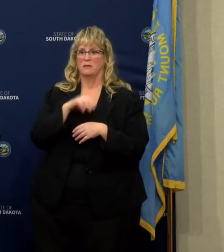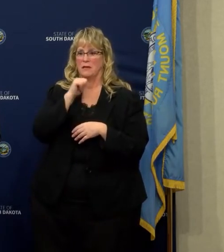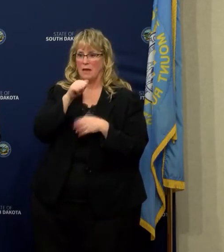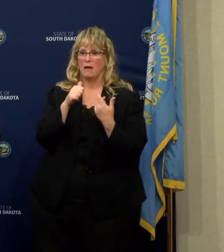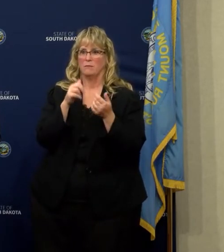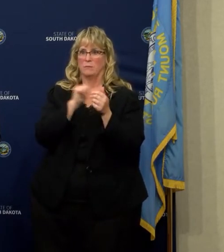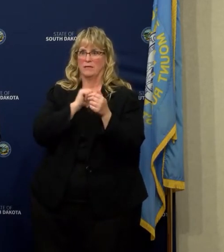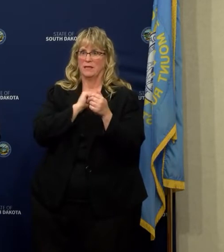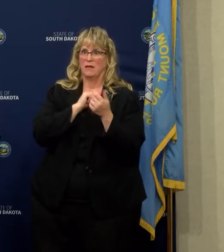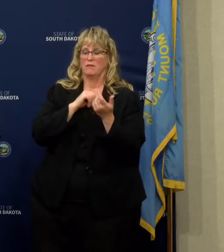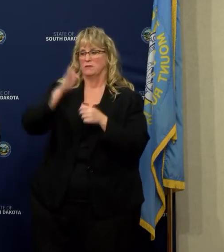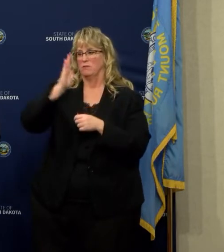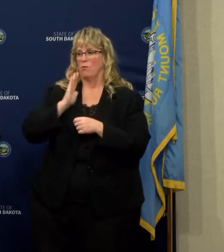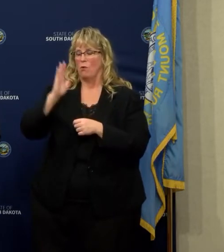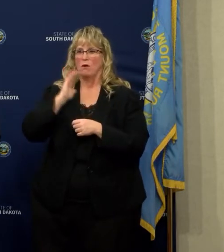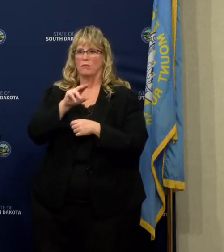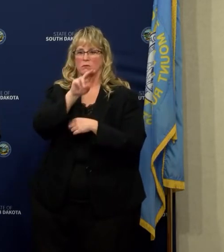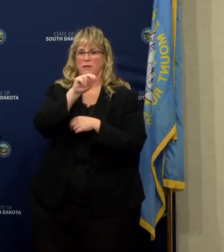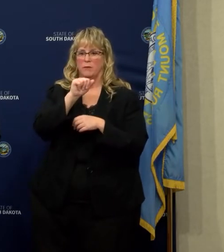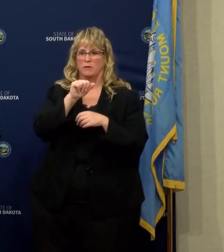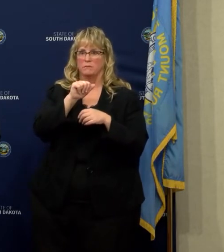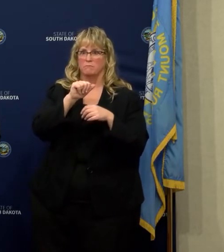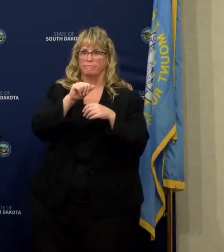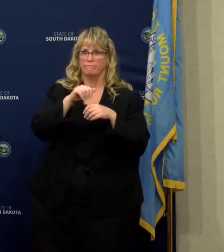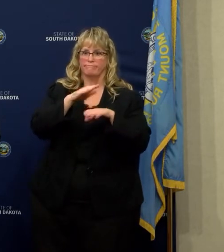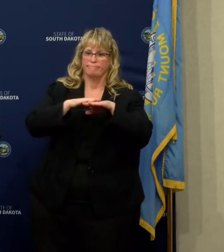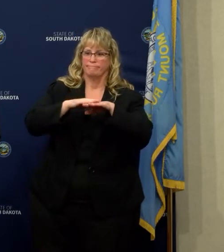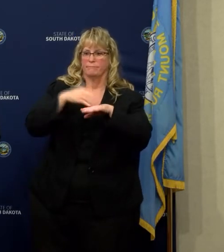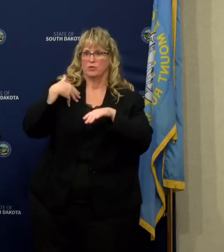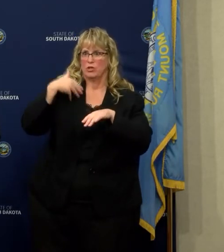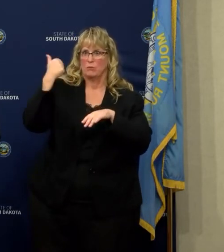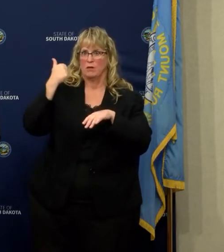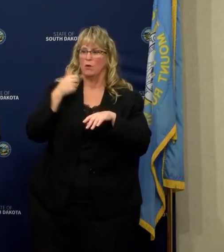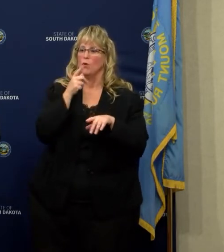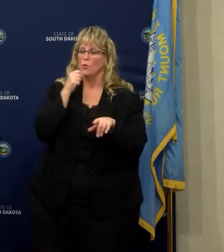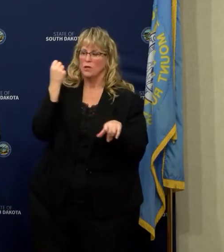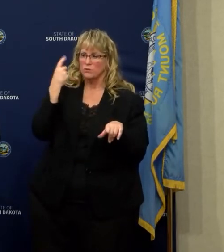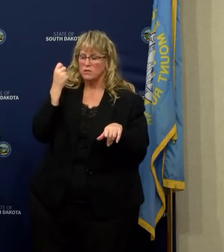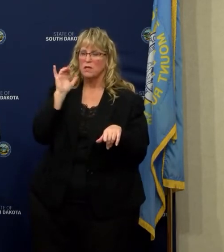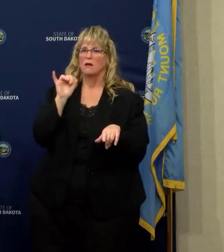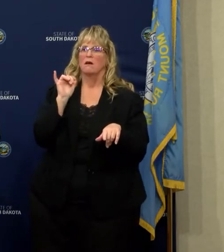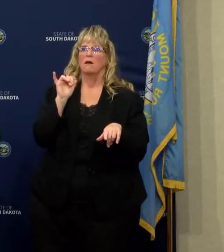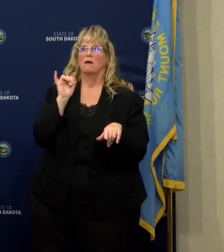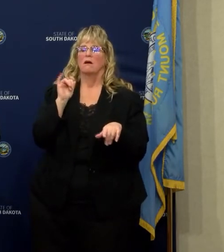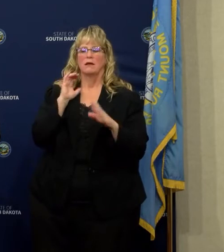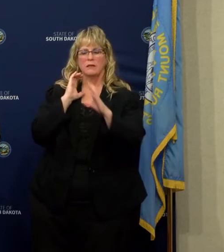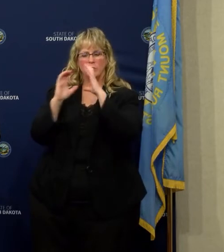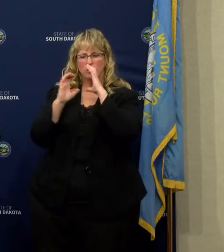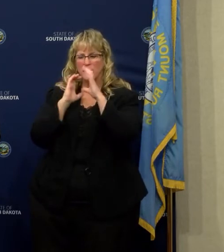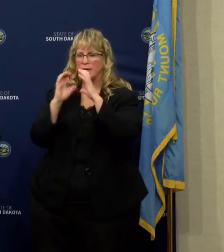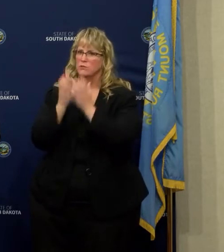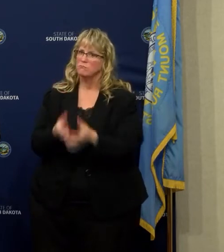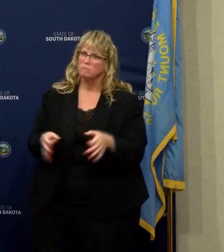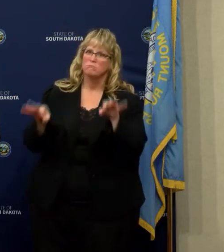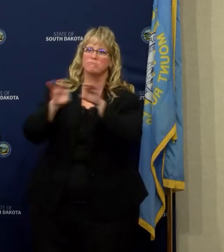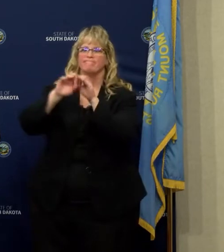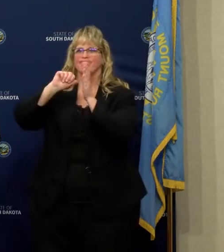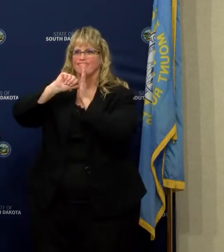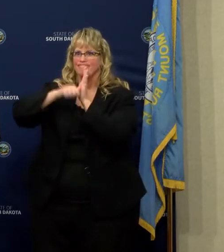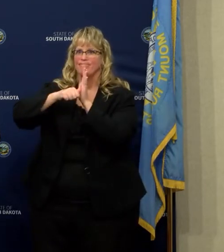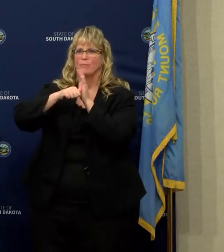enrolled member or as a former tribal chairman that understands Communication is key when